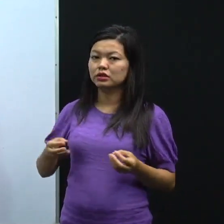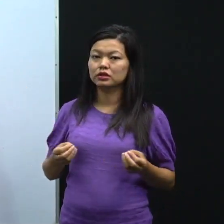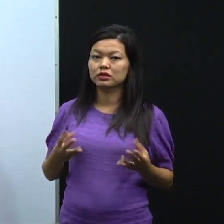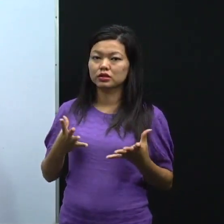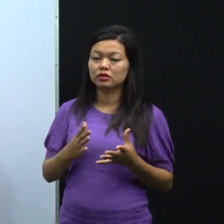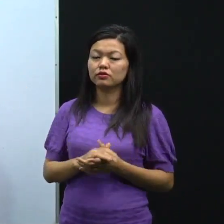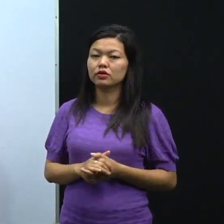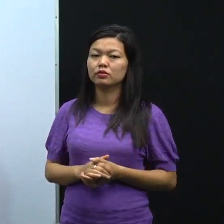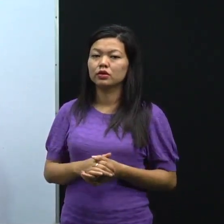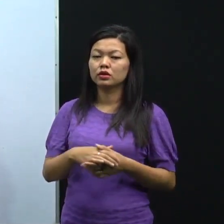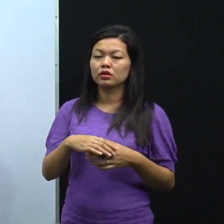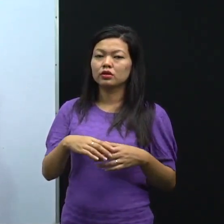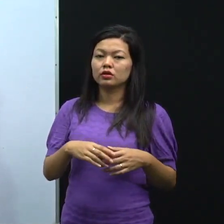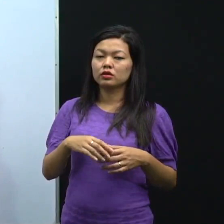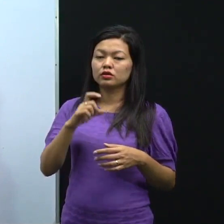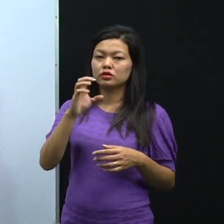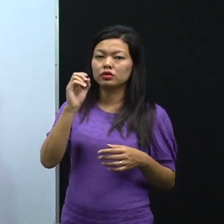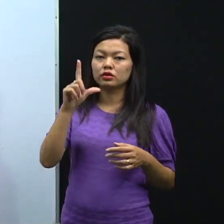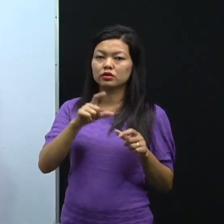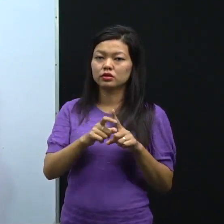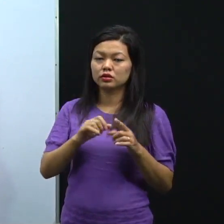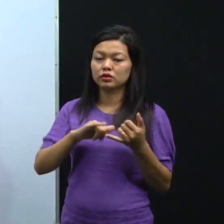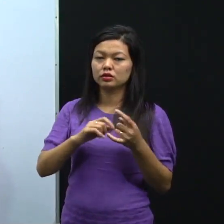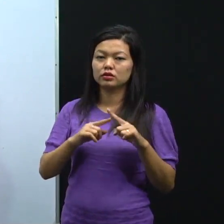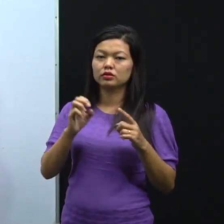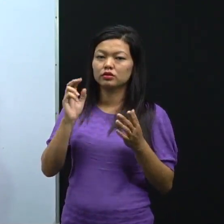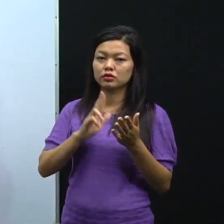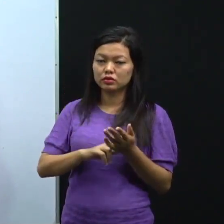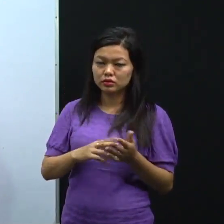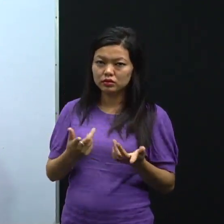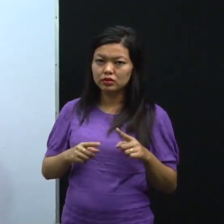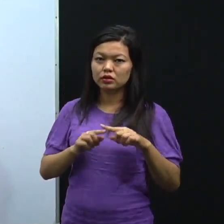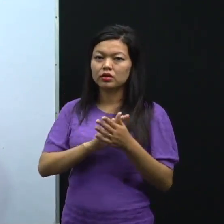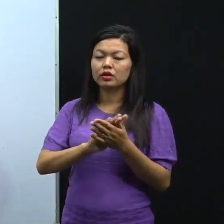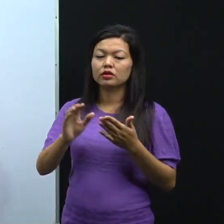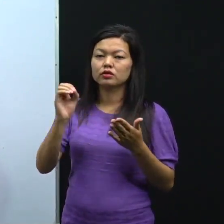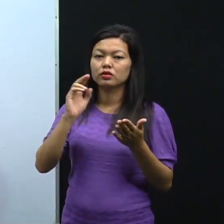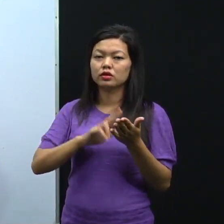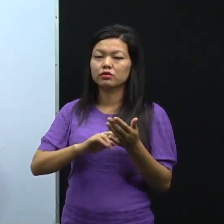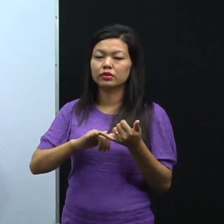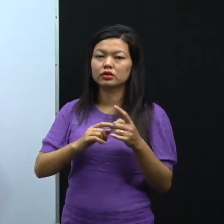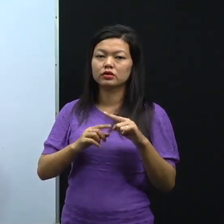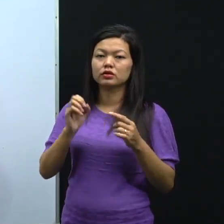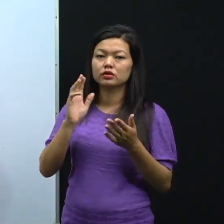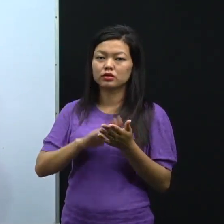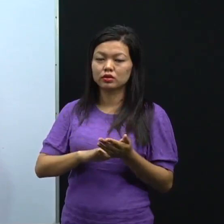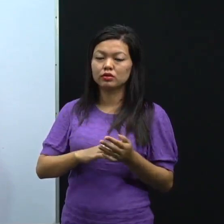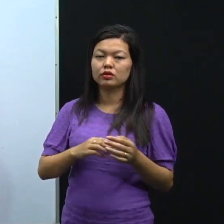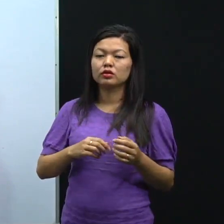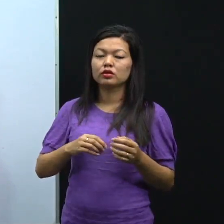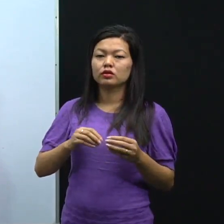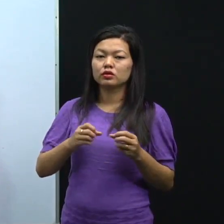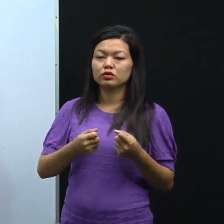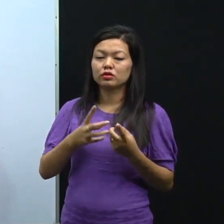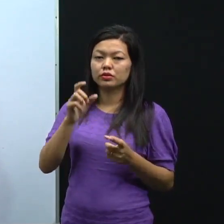to Thomson to Rutherford, and then we get from Bohr's, and then we get the structure of atom. But here, to make